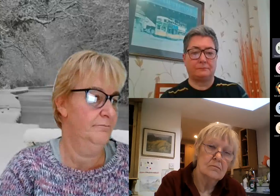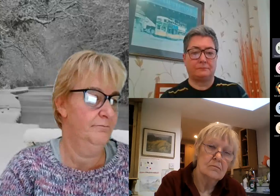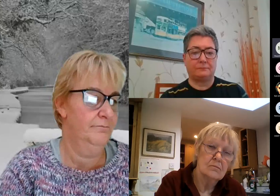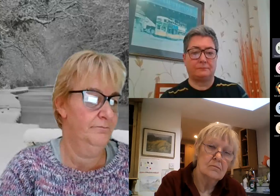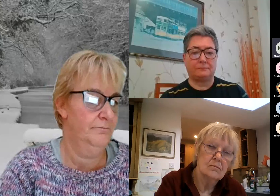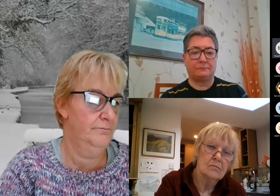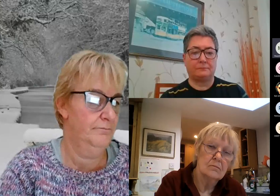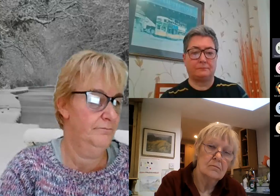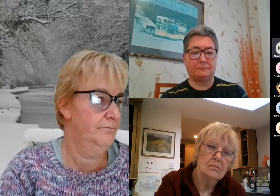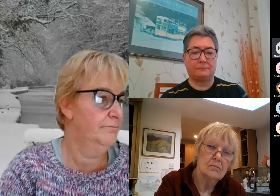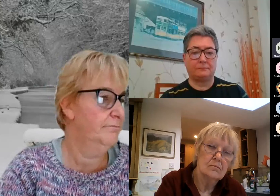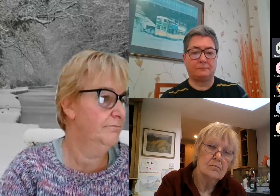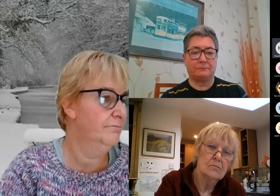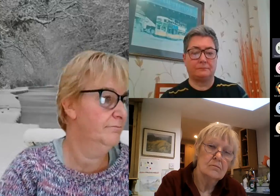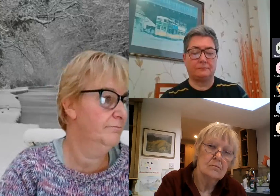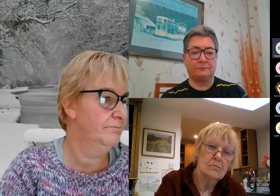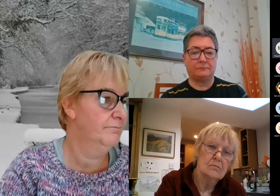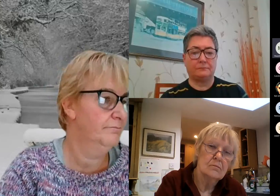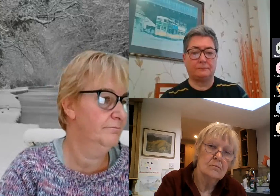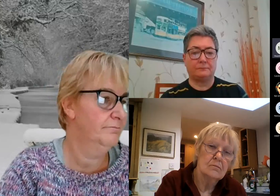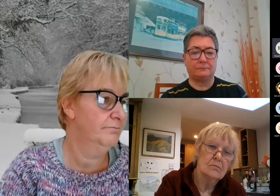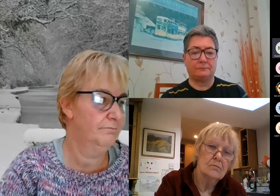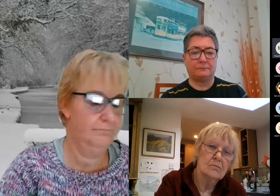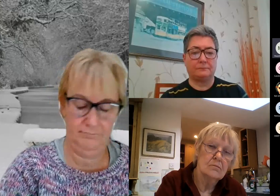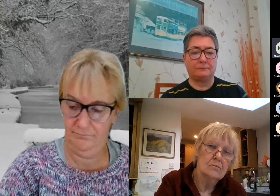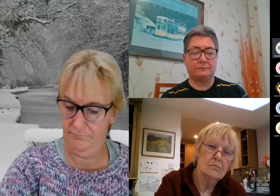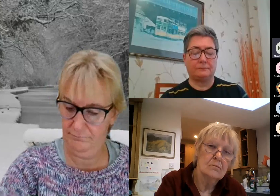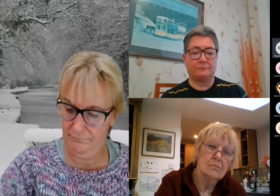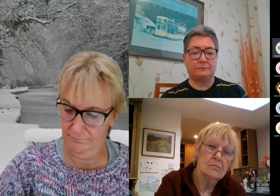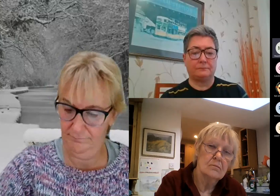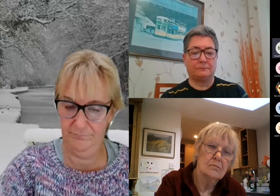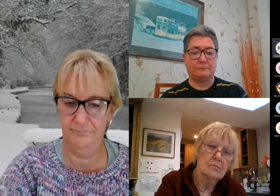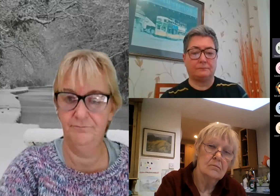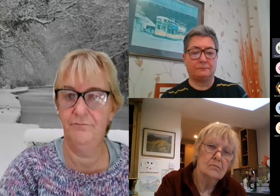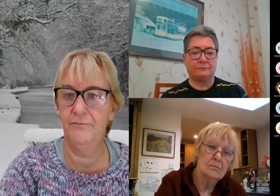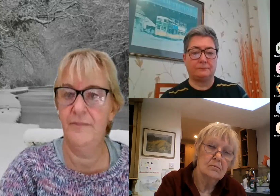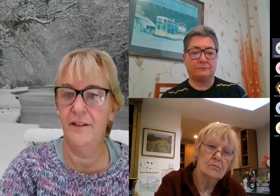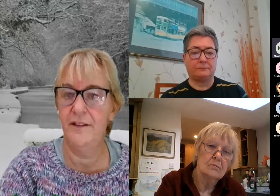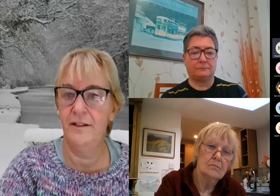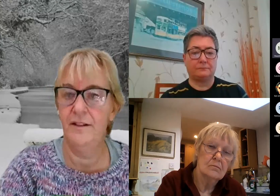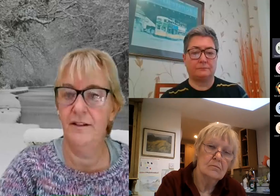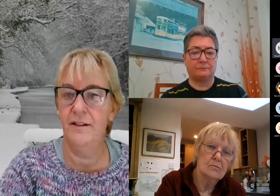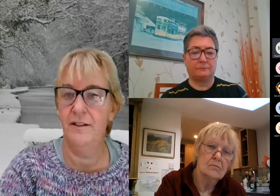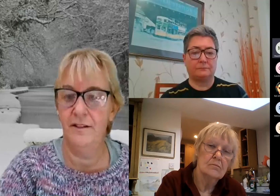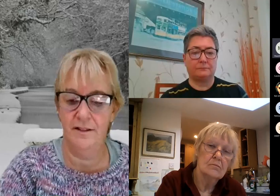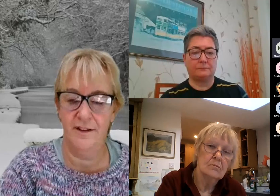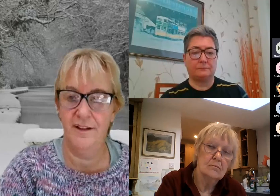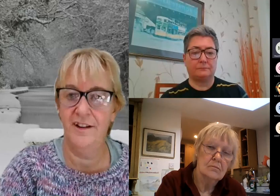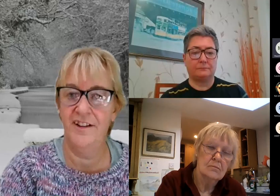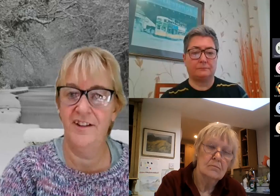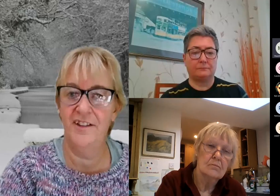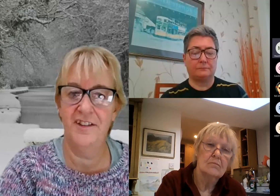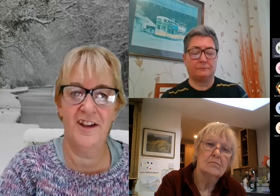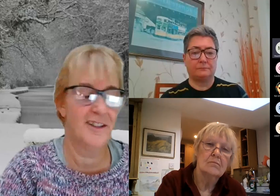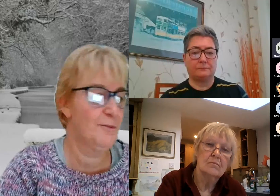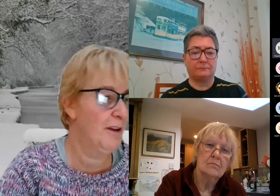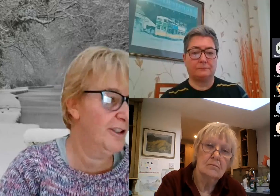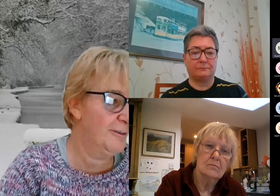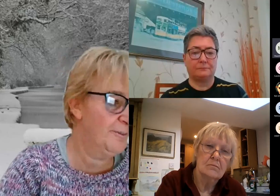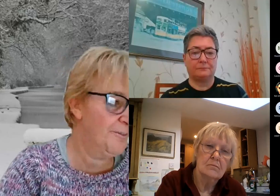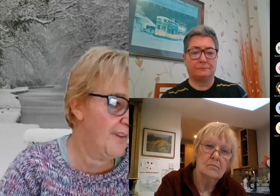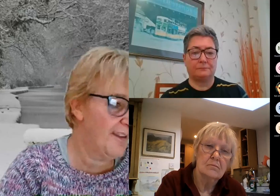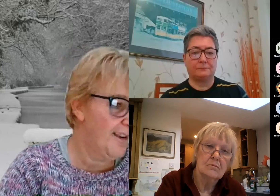request that would be seen as reasonable to help with dyslexia. Hope that's okay.